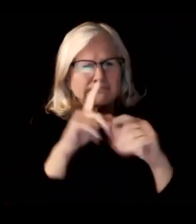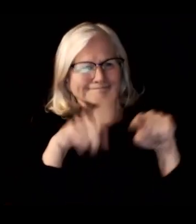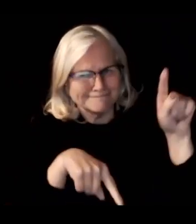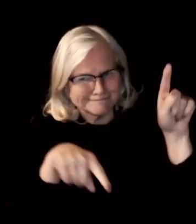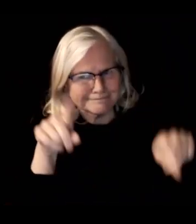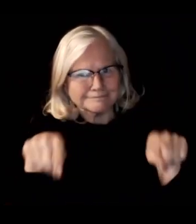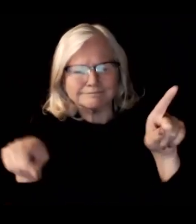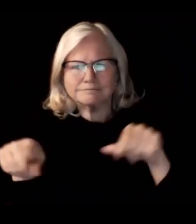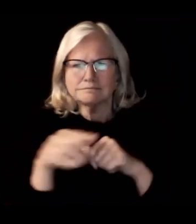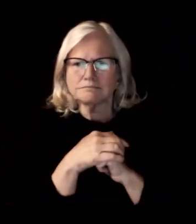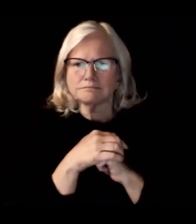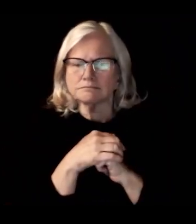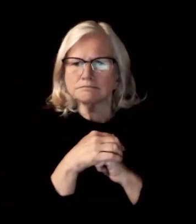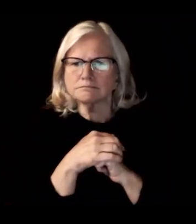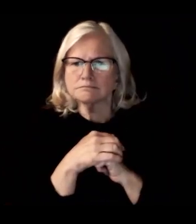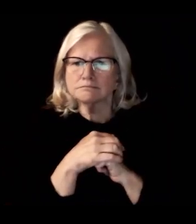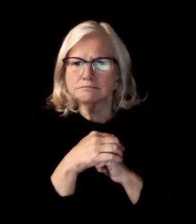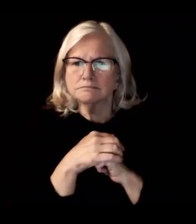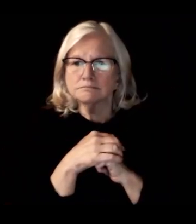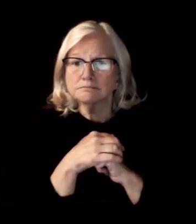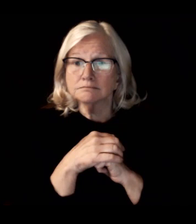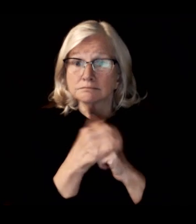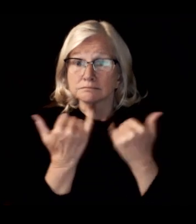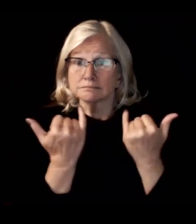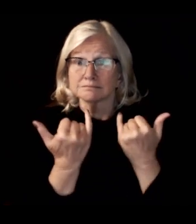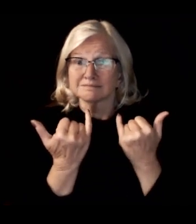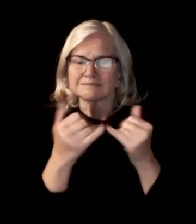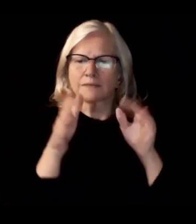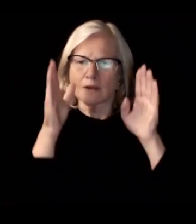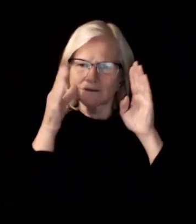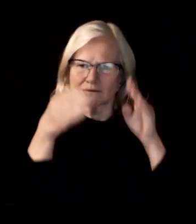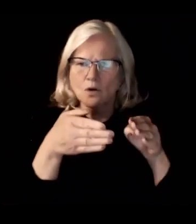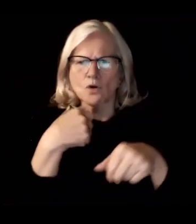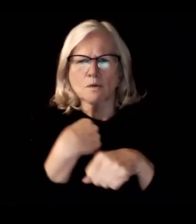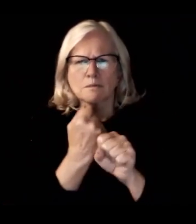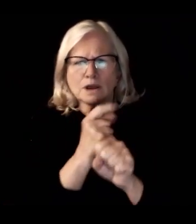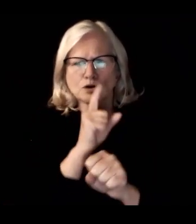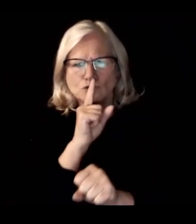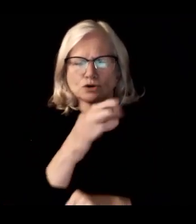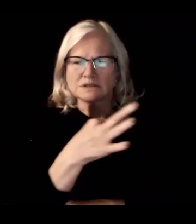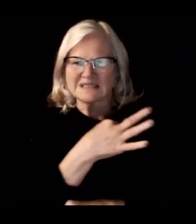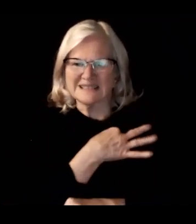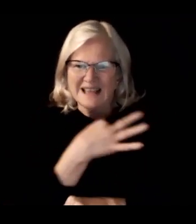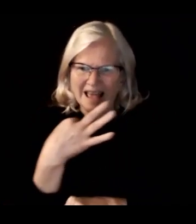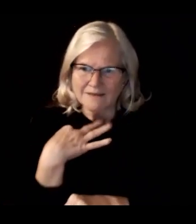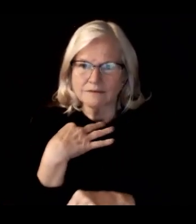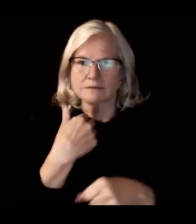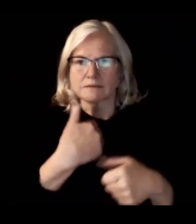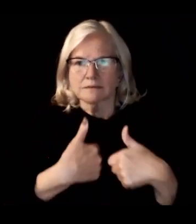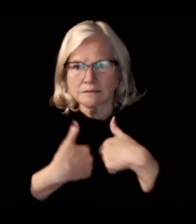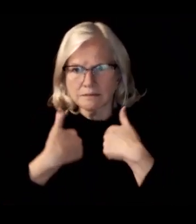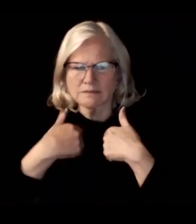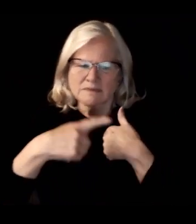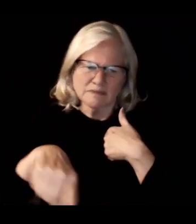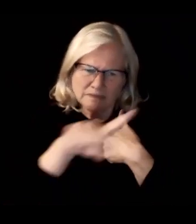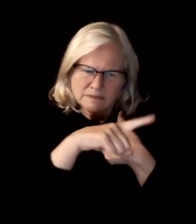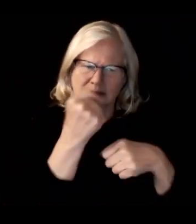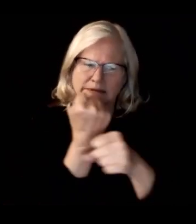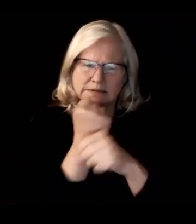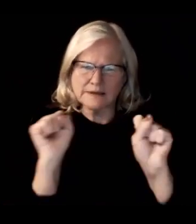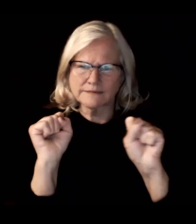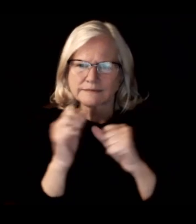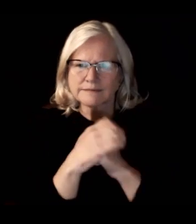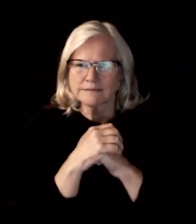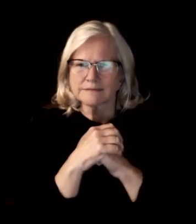are working very hard to keep the residents and staff in their setting safe. They have many facility and community factors to consider